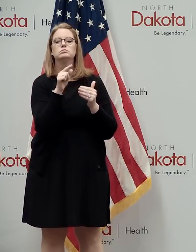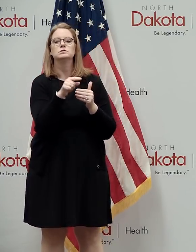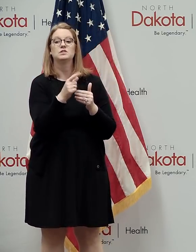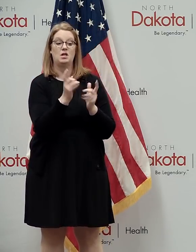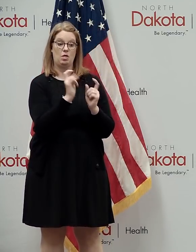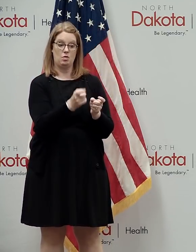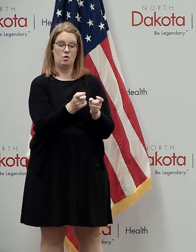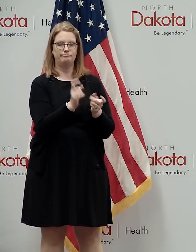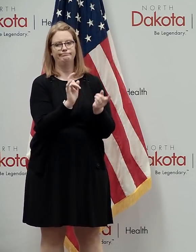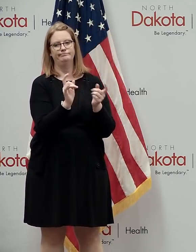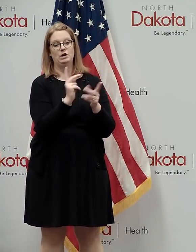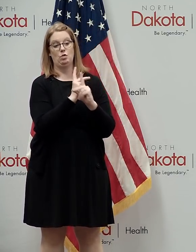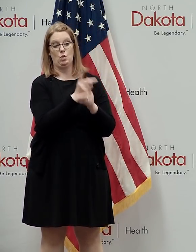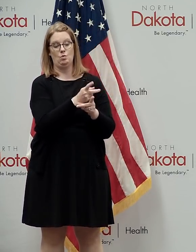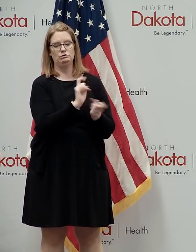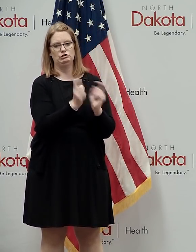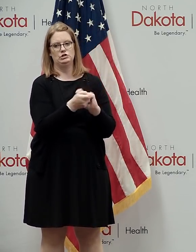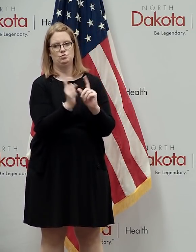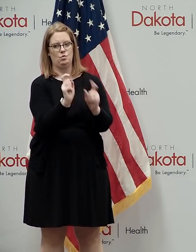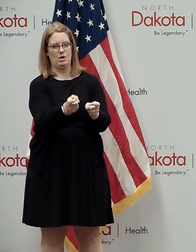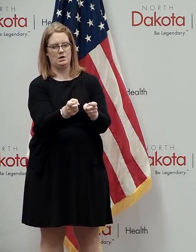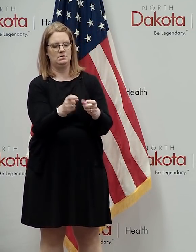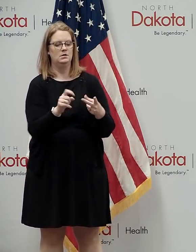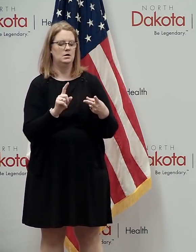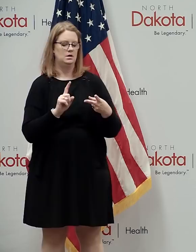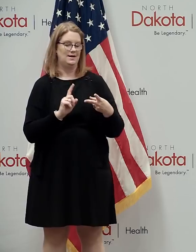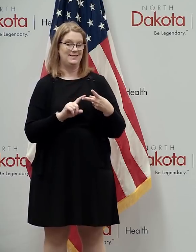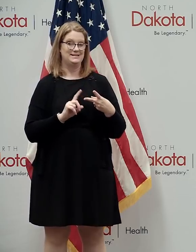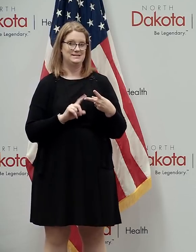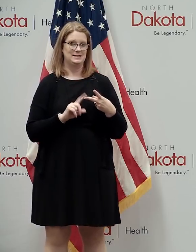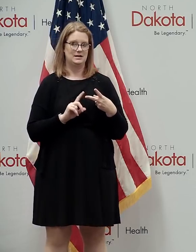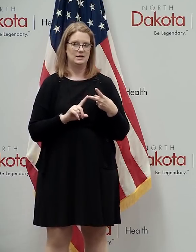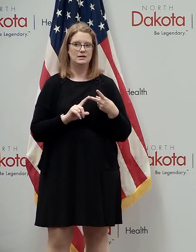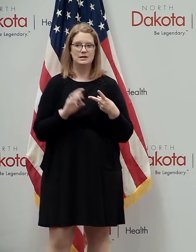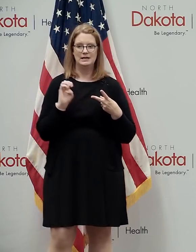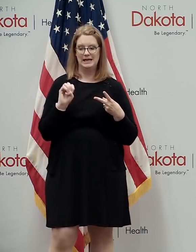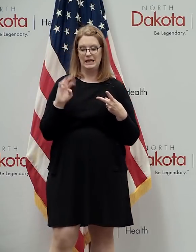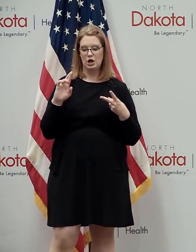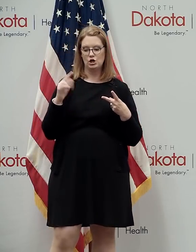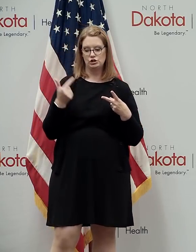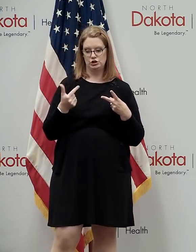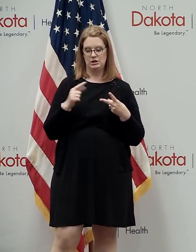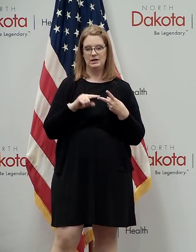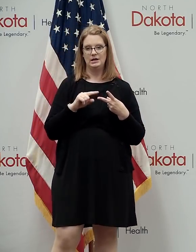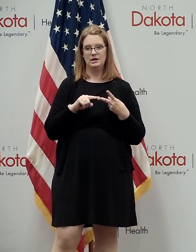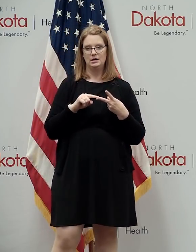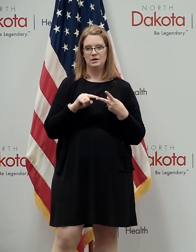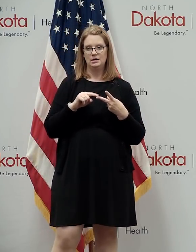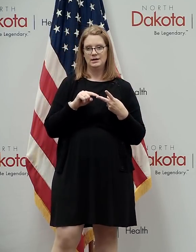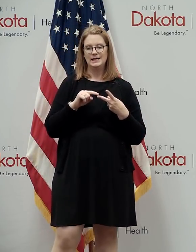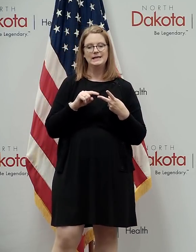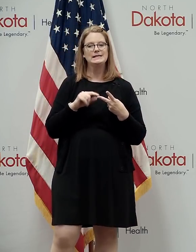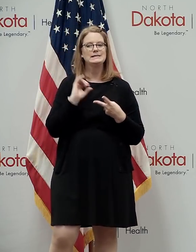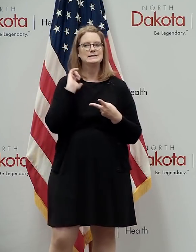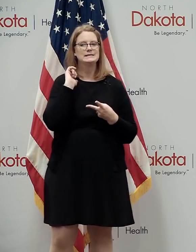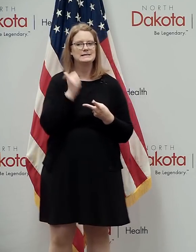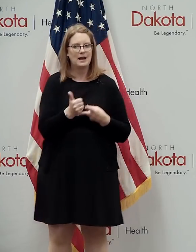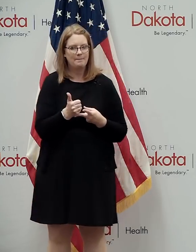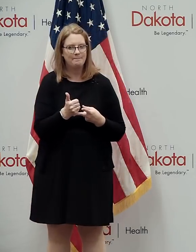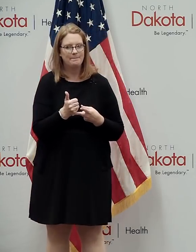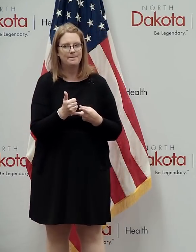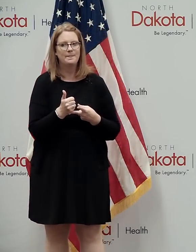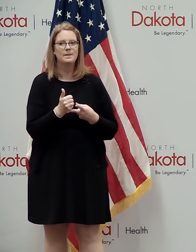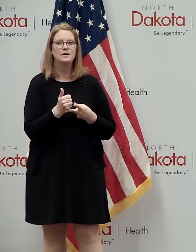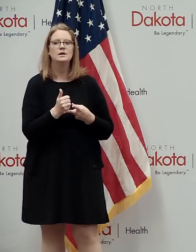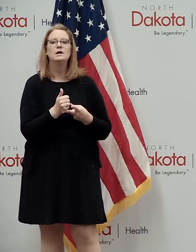that, I would encourage them to do so. And then secondly, the ERG was designed to